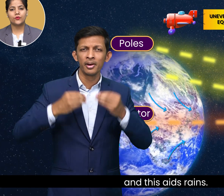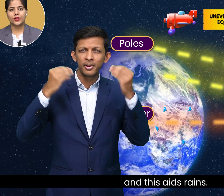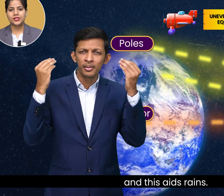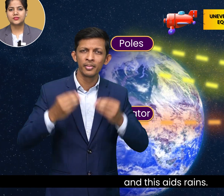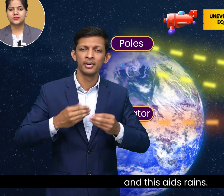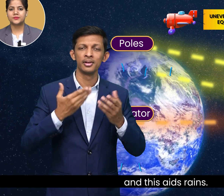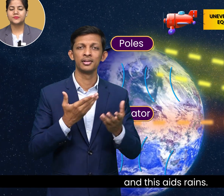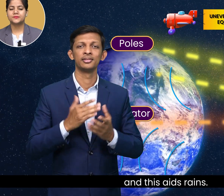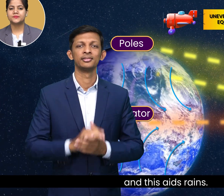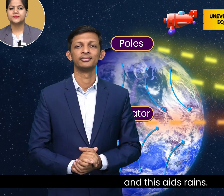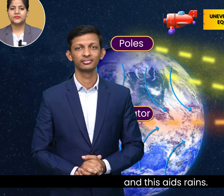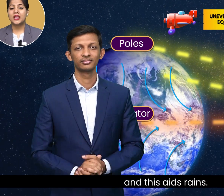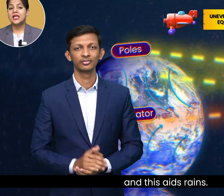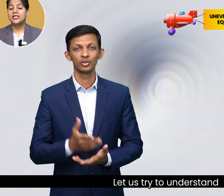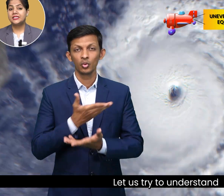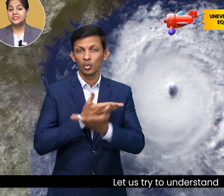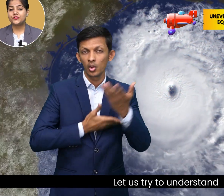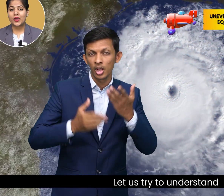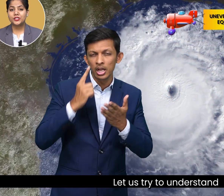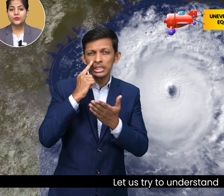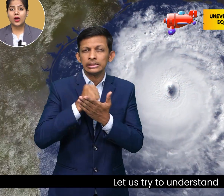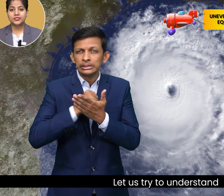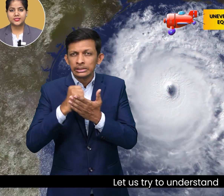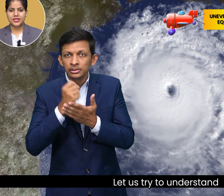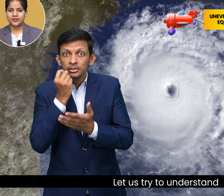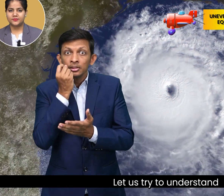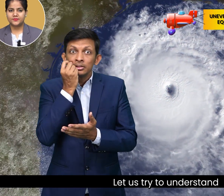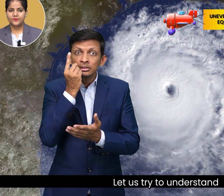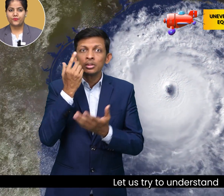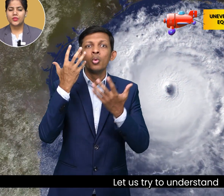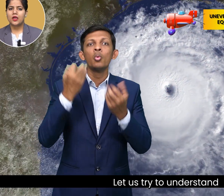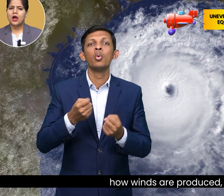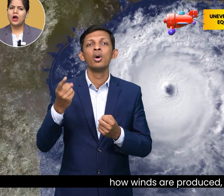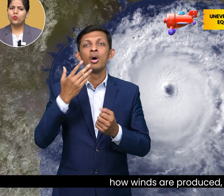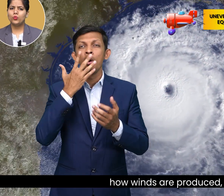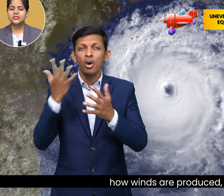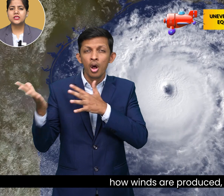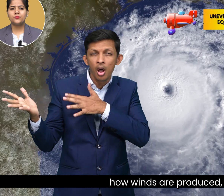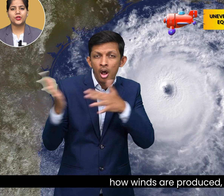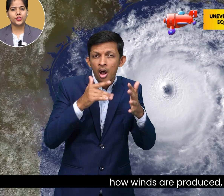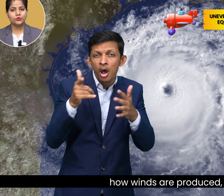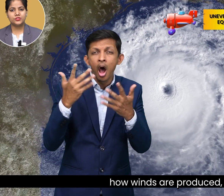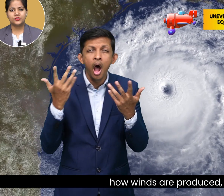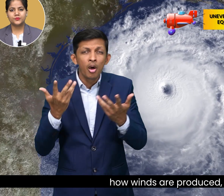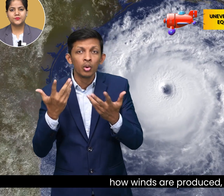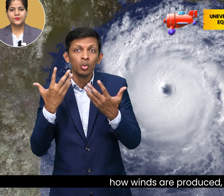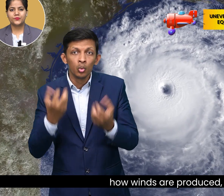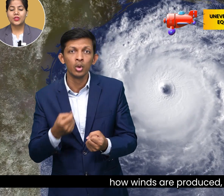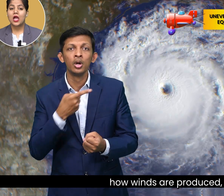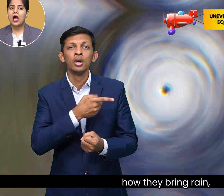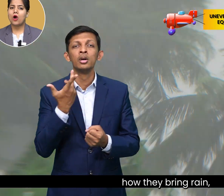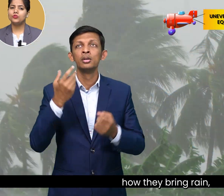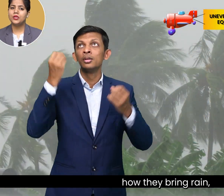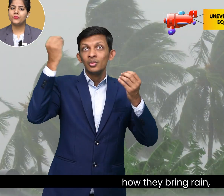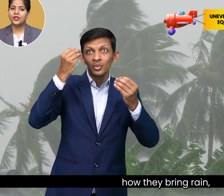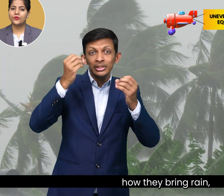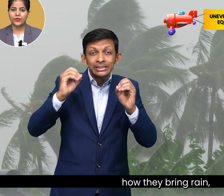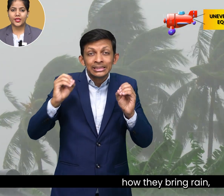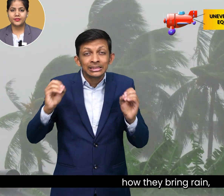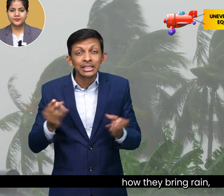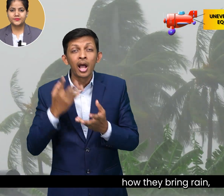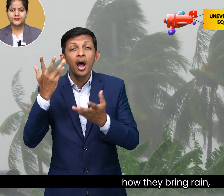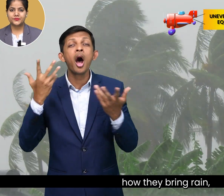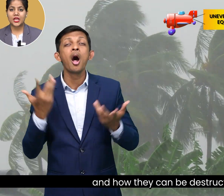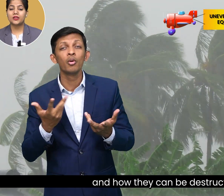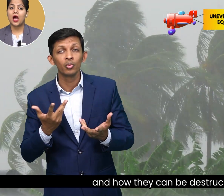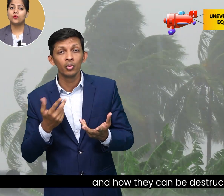aids rains. Let us try to understand how winds are produced, how they bring